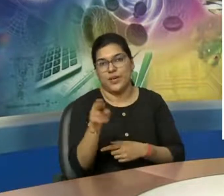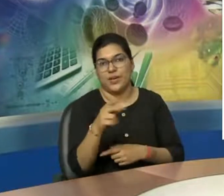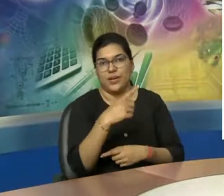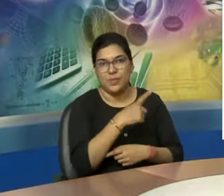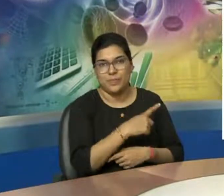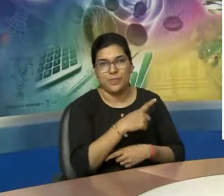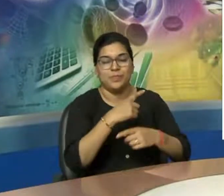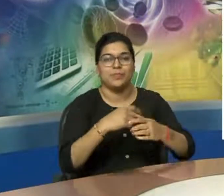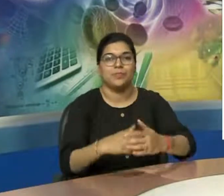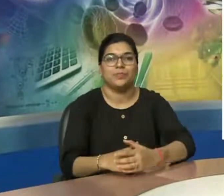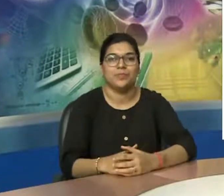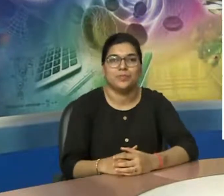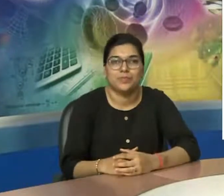known as physical.